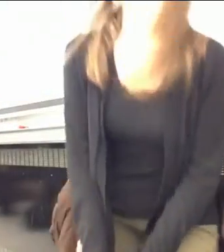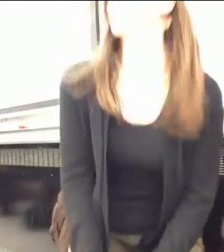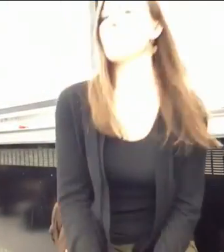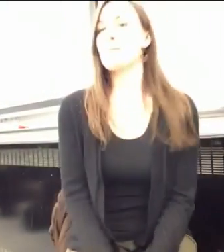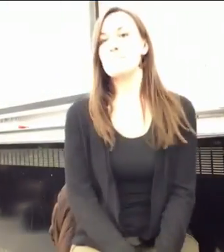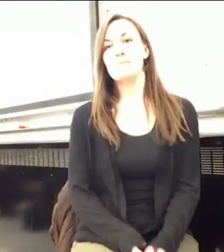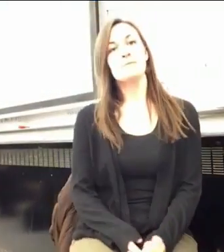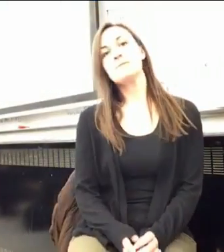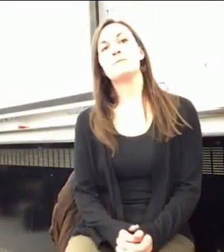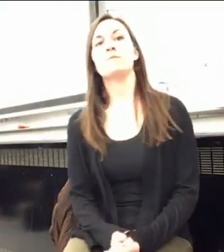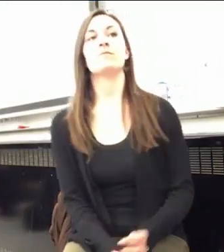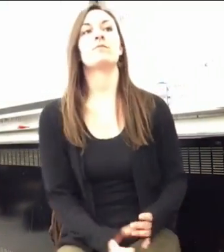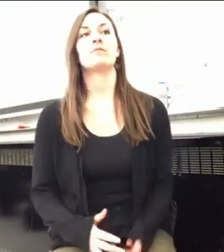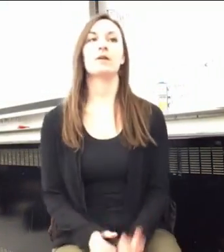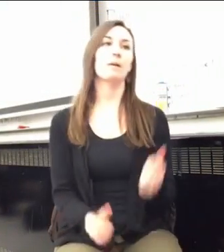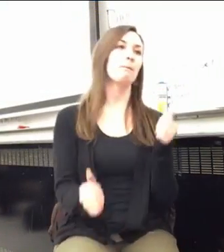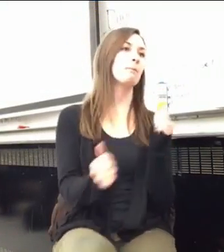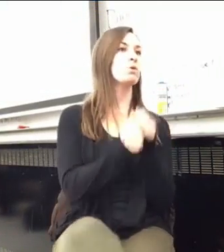in gaining